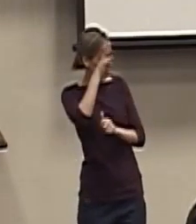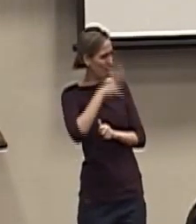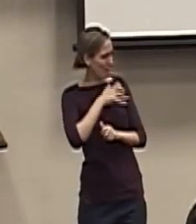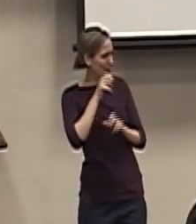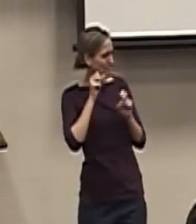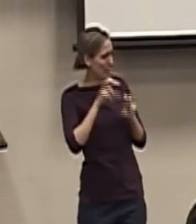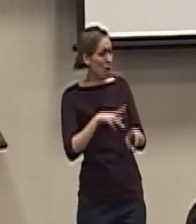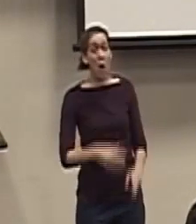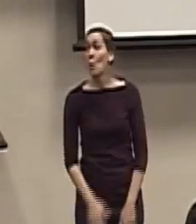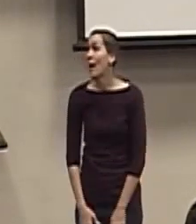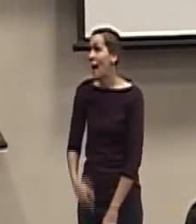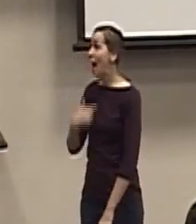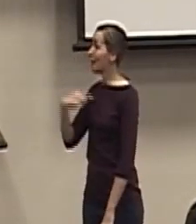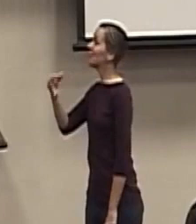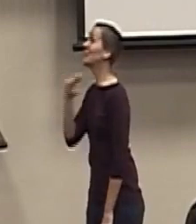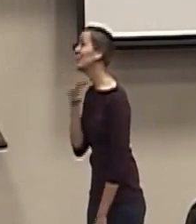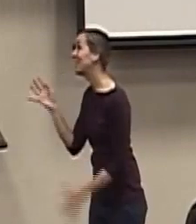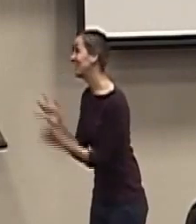I want to ask you about, Jesus.